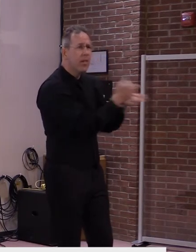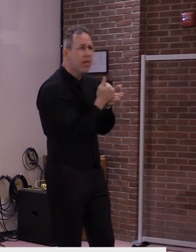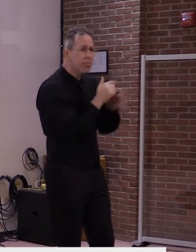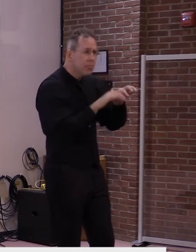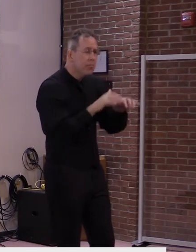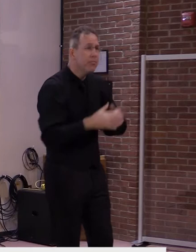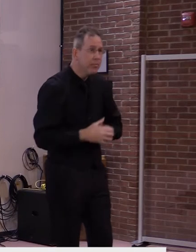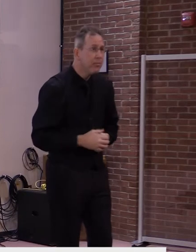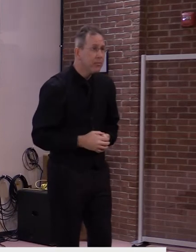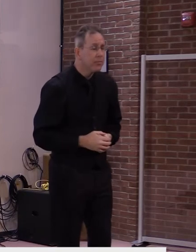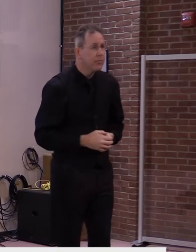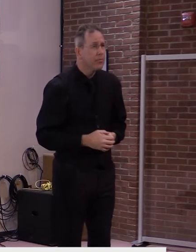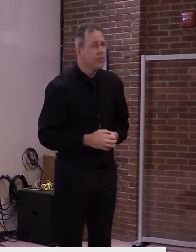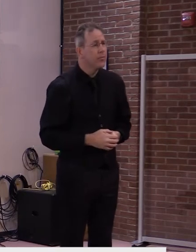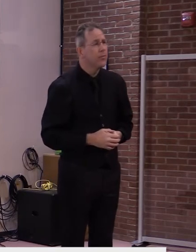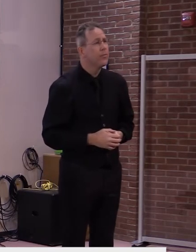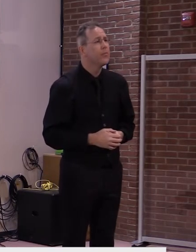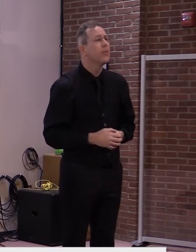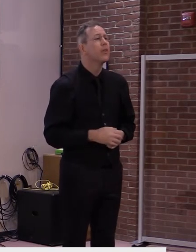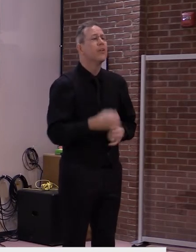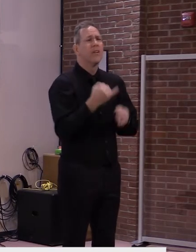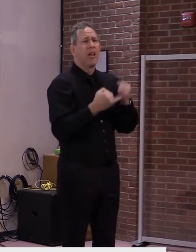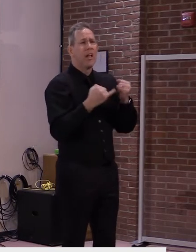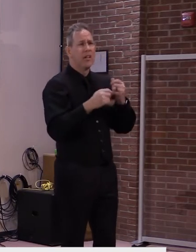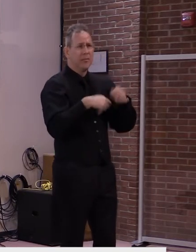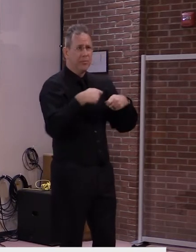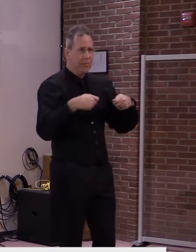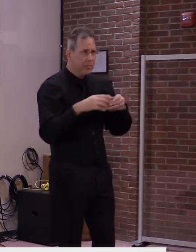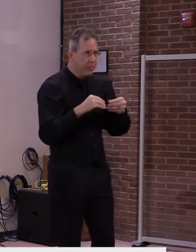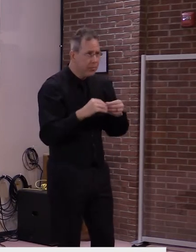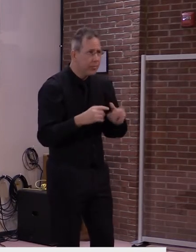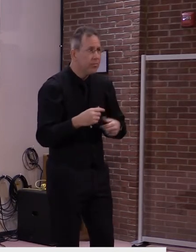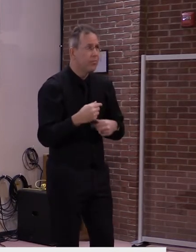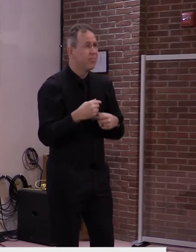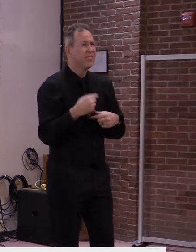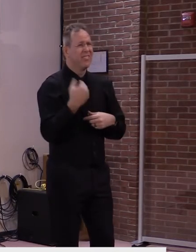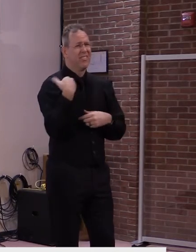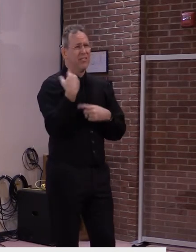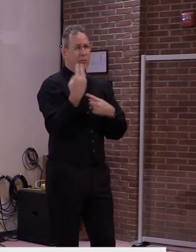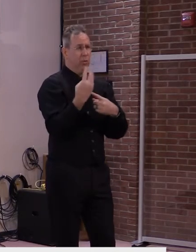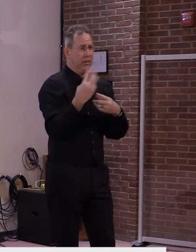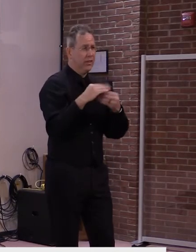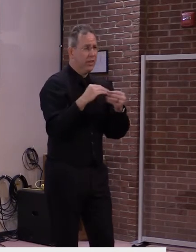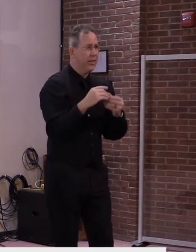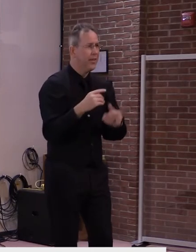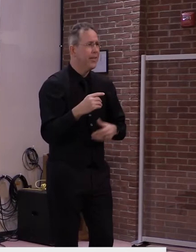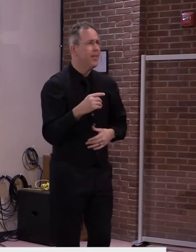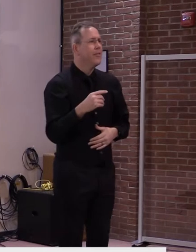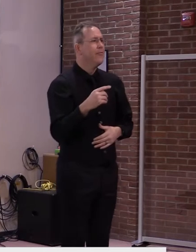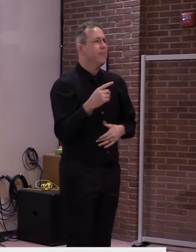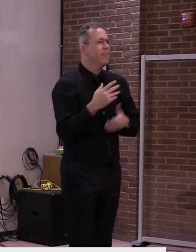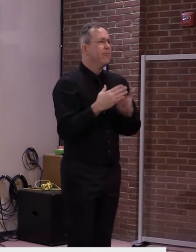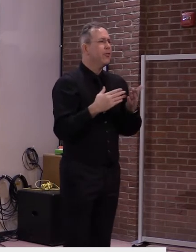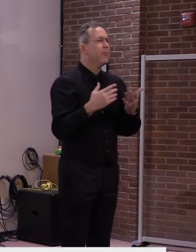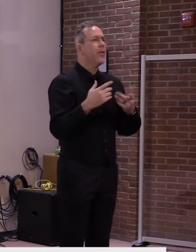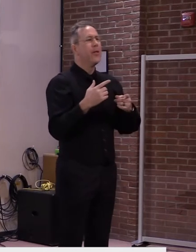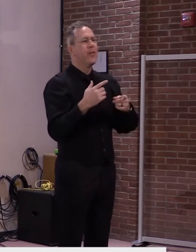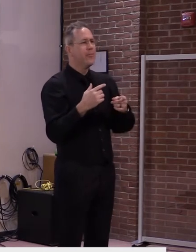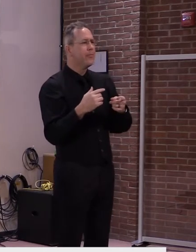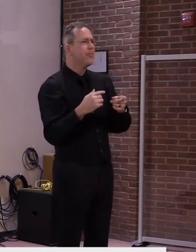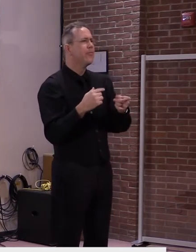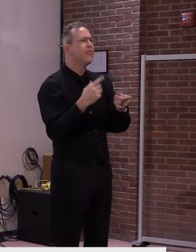855-722-7878. Lastly, on Wednesday, we made a game time call on what to report to you at this